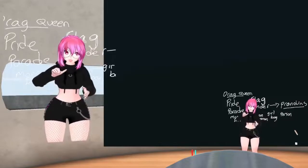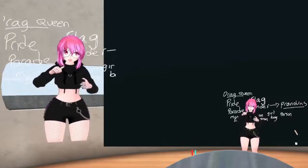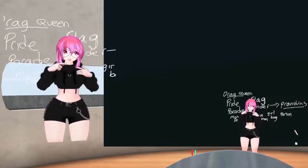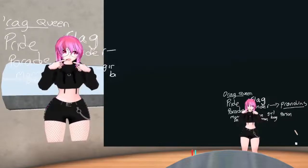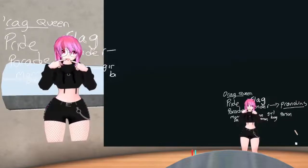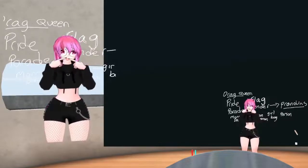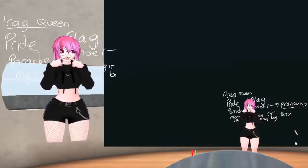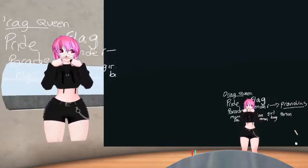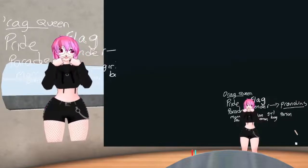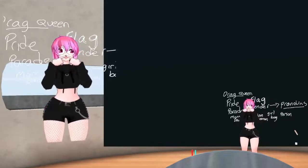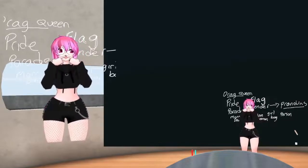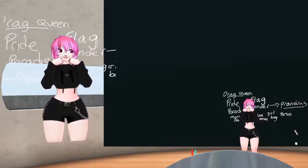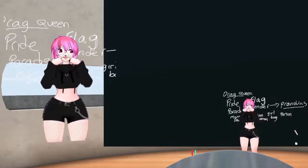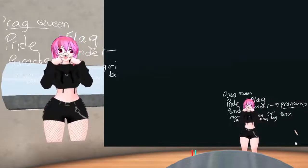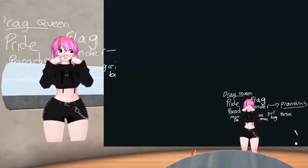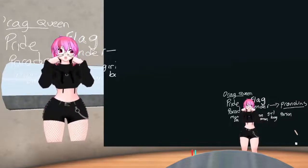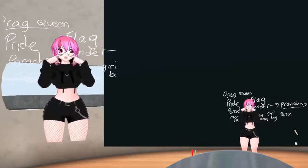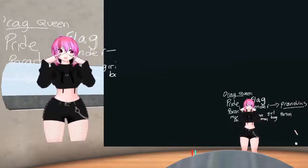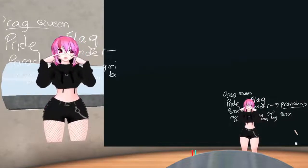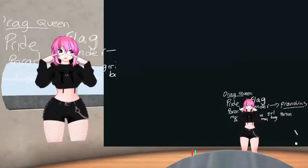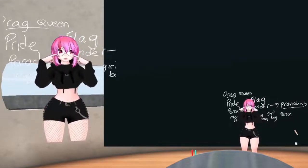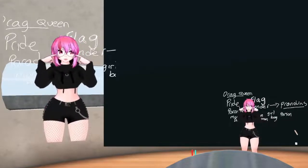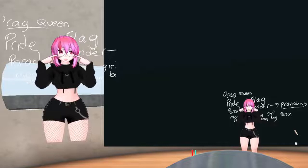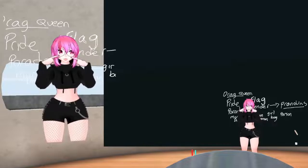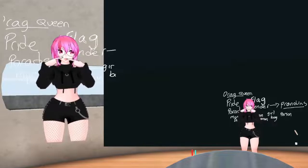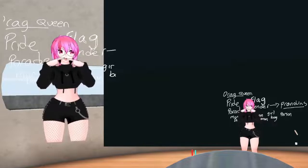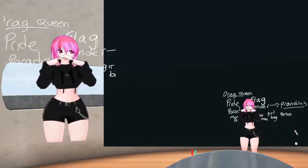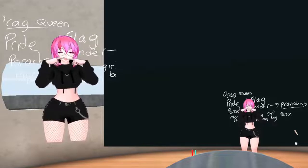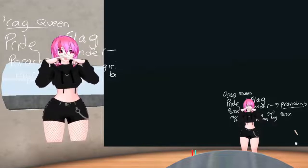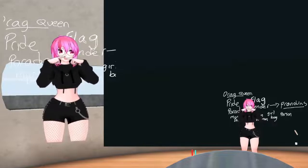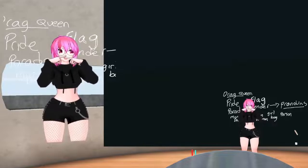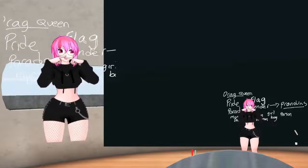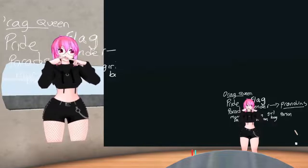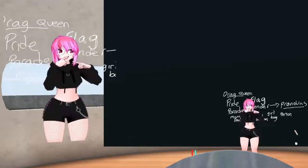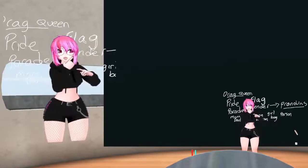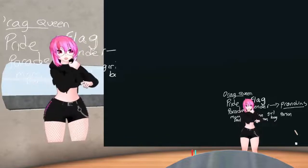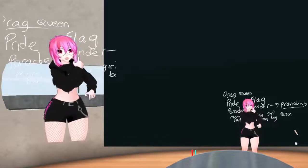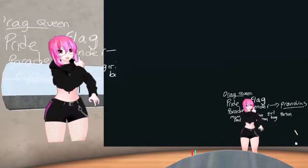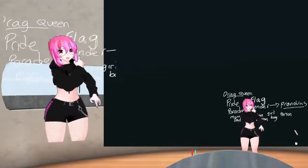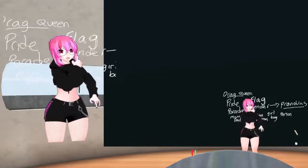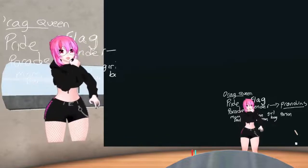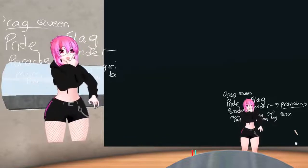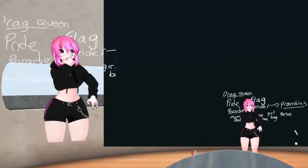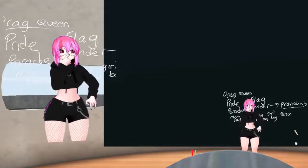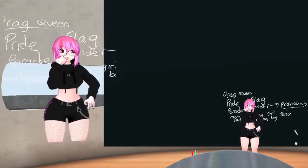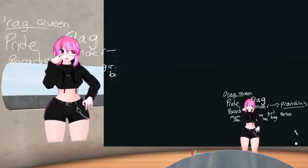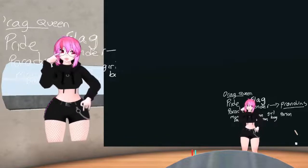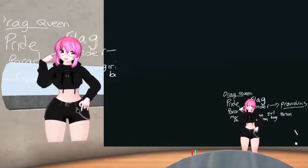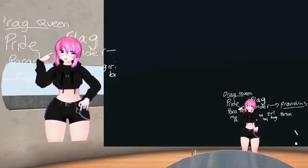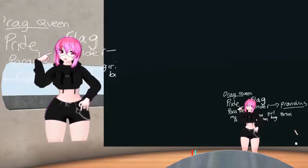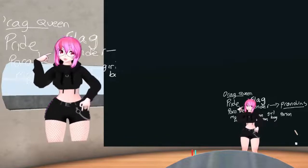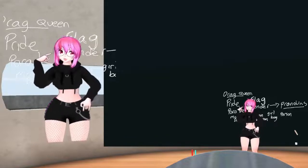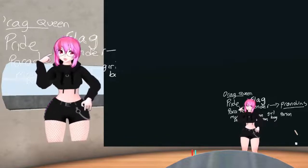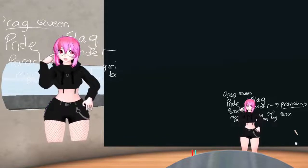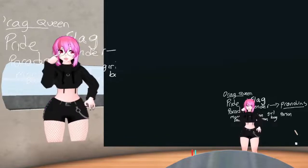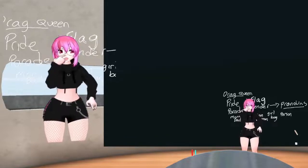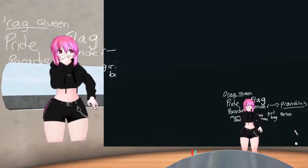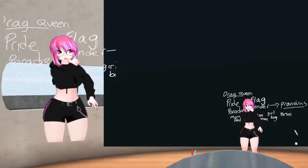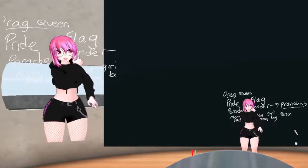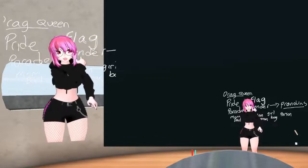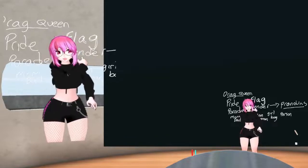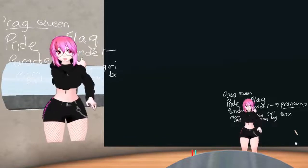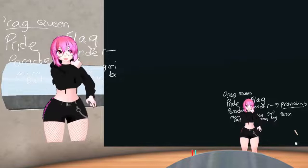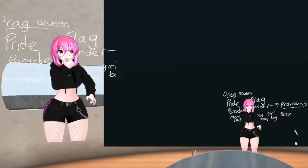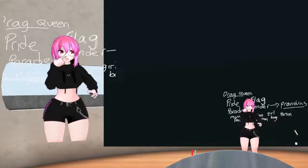Gendered signs are determined by the nose. So draw an imaginary line right below your